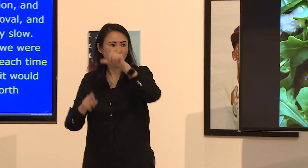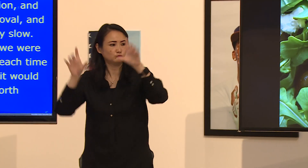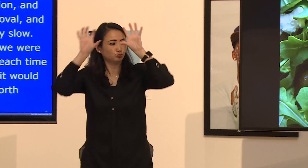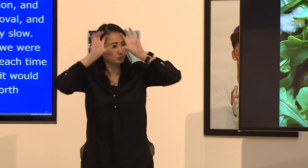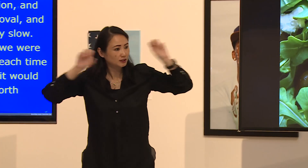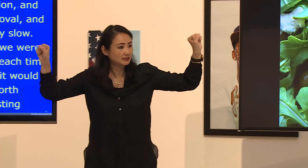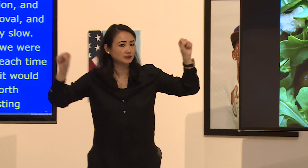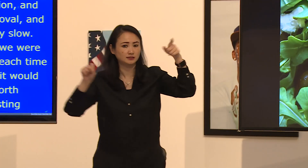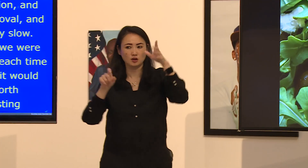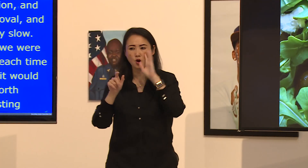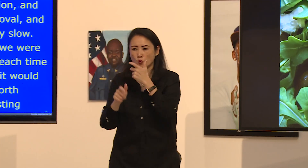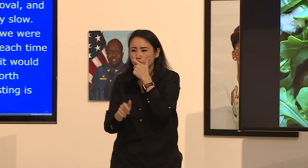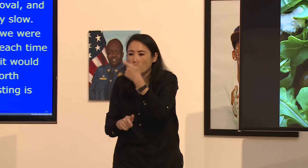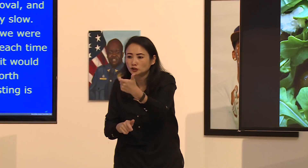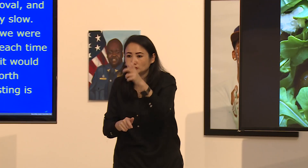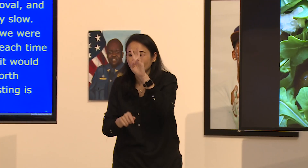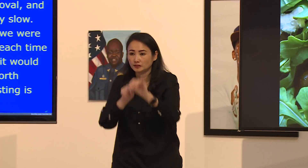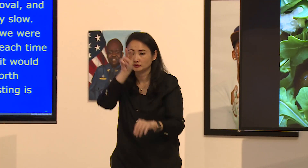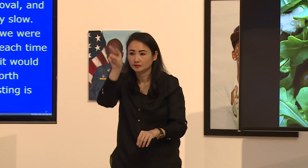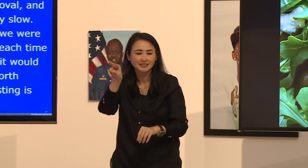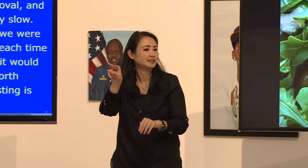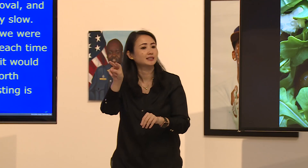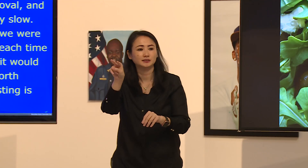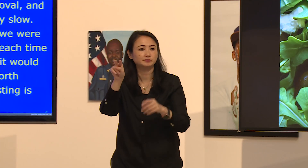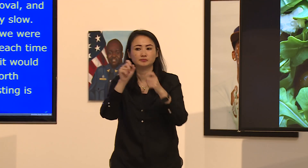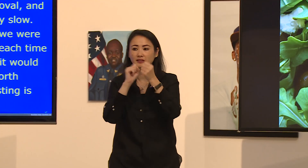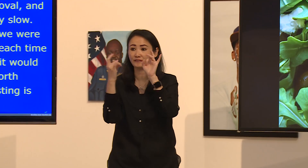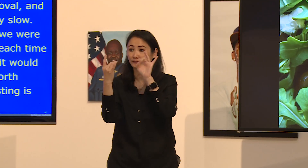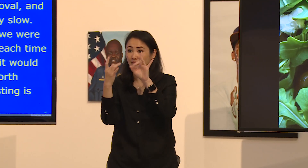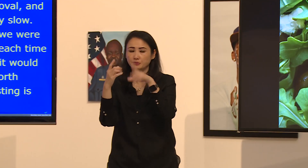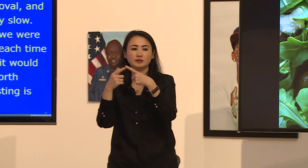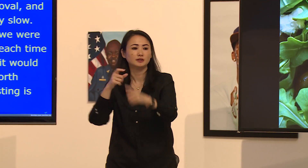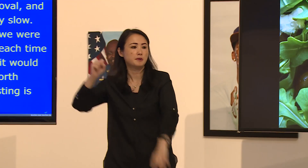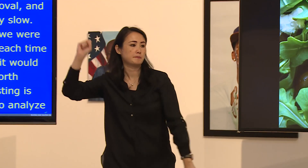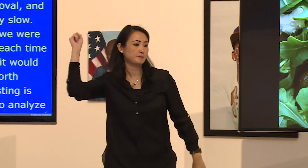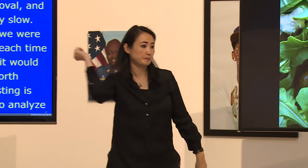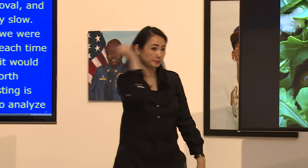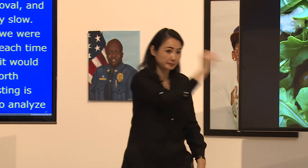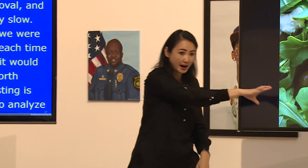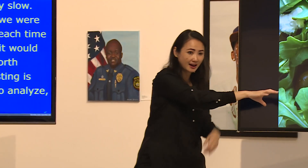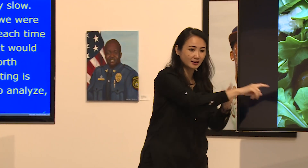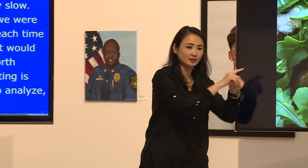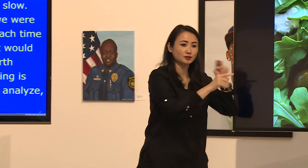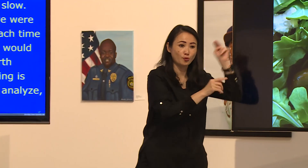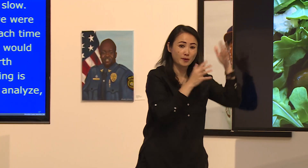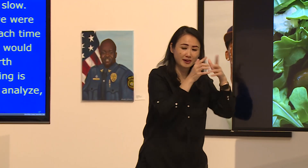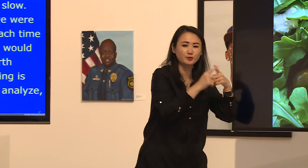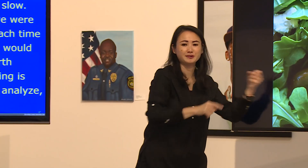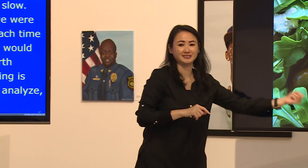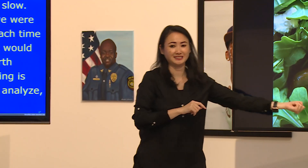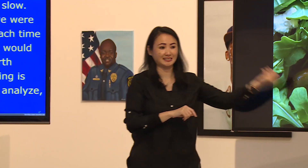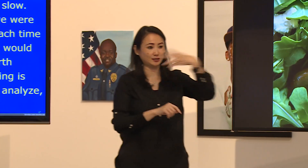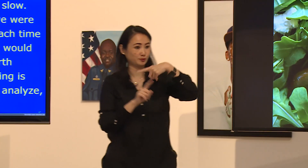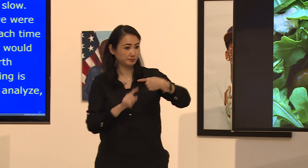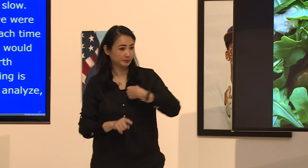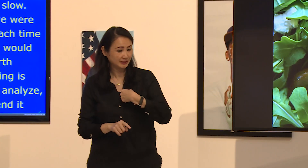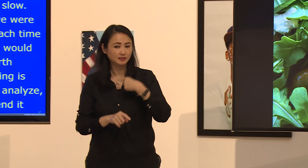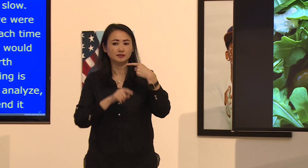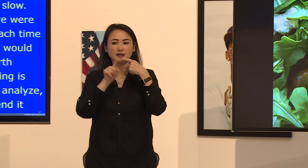to analyze, see our things, give us feedback, send it back to us as we were here in the States, and then we were able to communicate at a